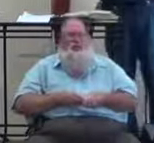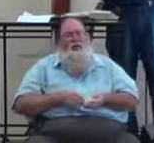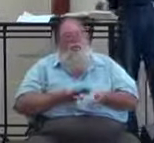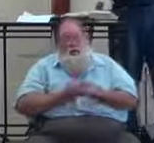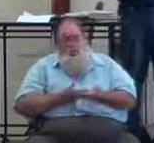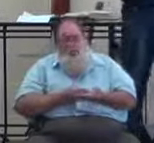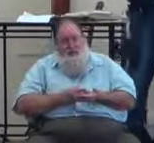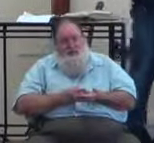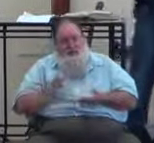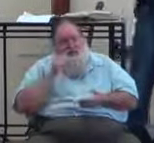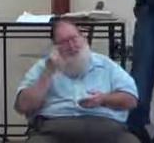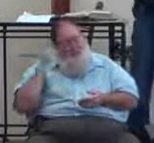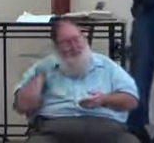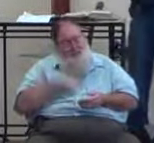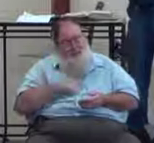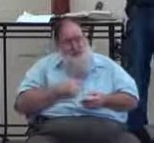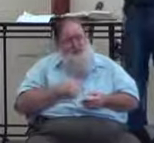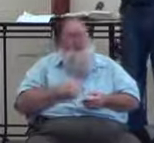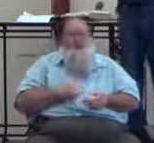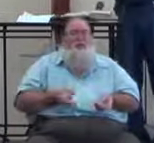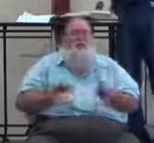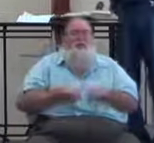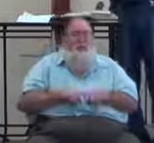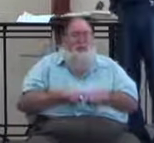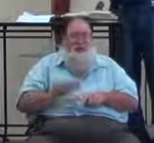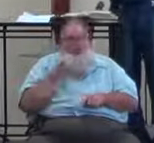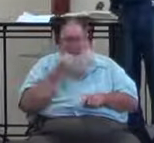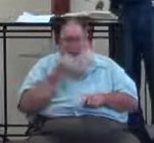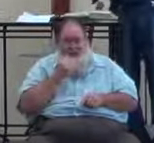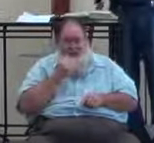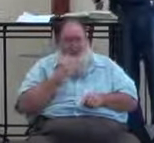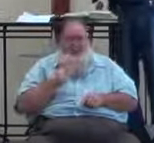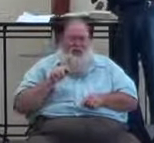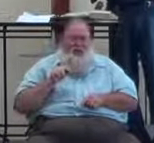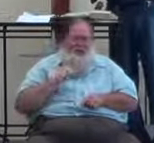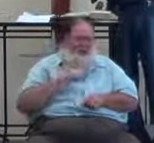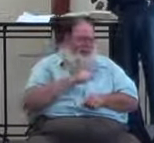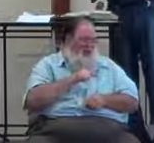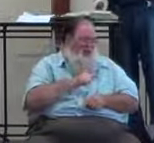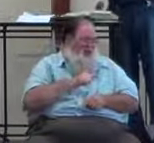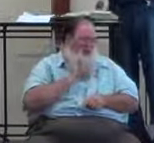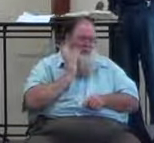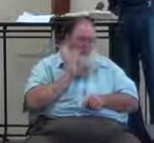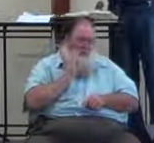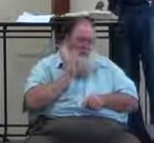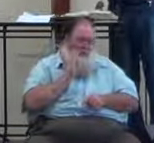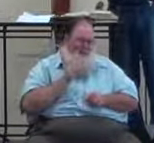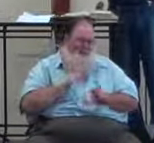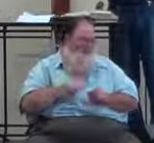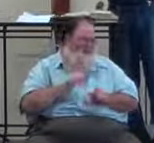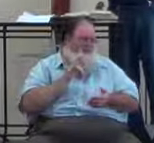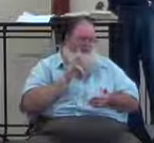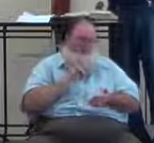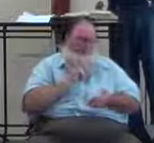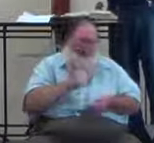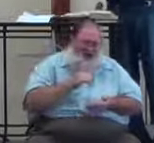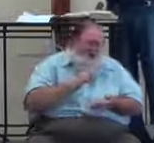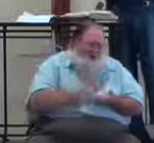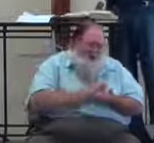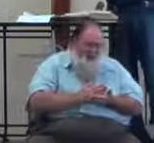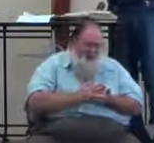eat, he would preach to us. That rascal couldn't keep from preaching and teaching Jesus. He was a black pastor,